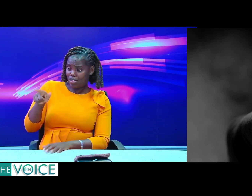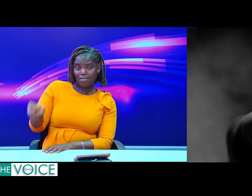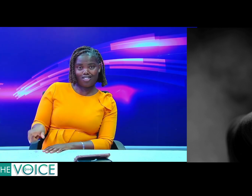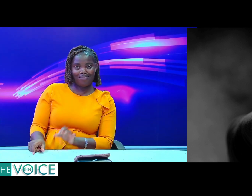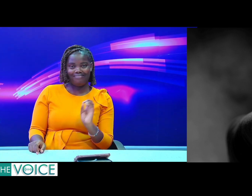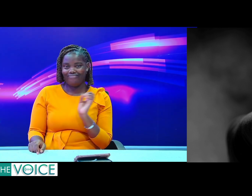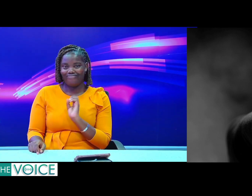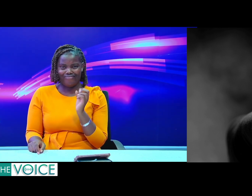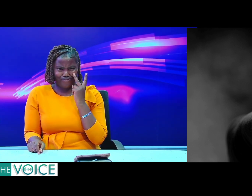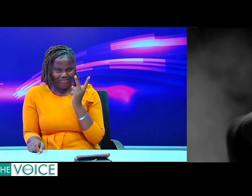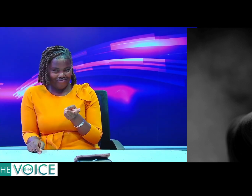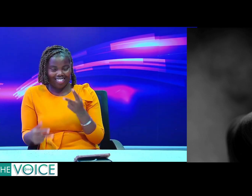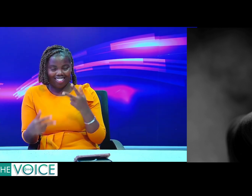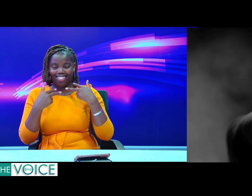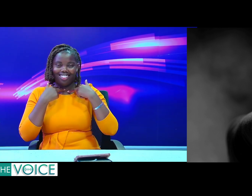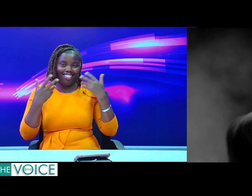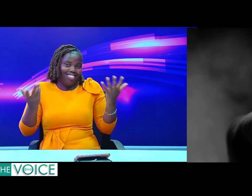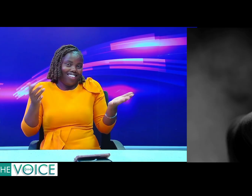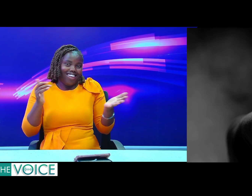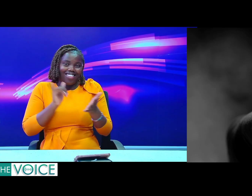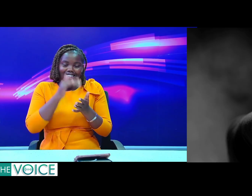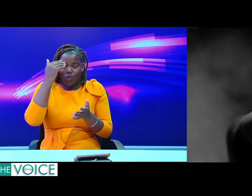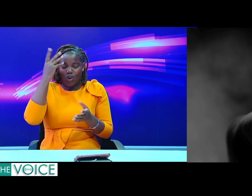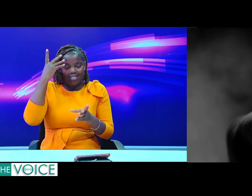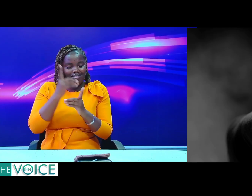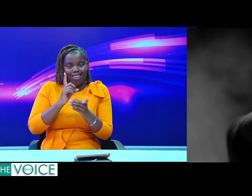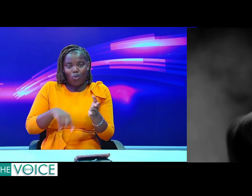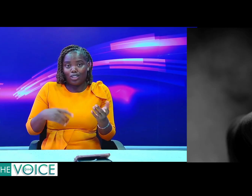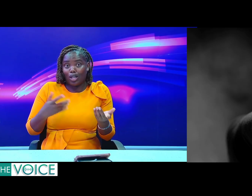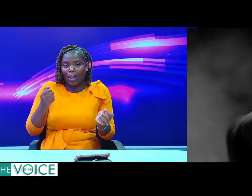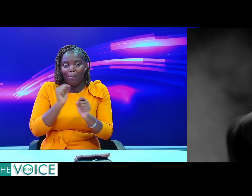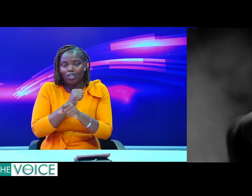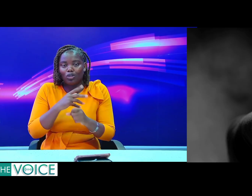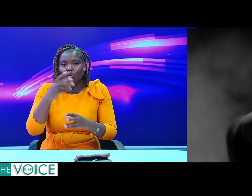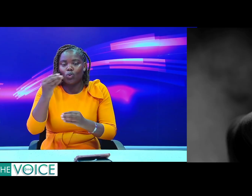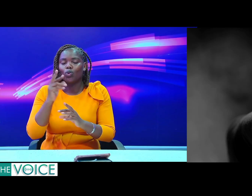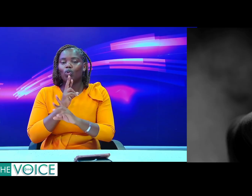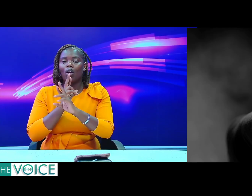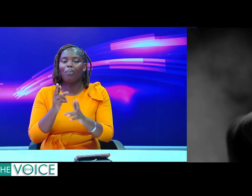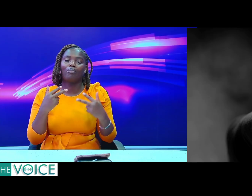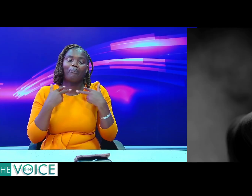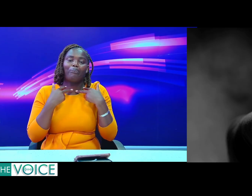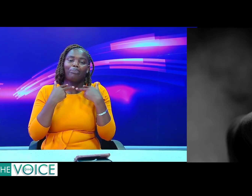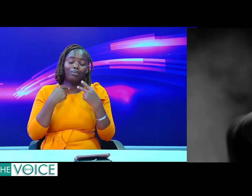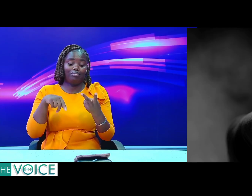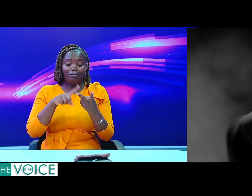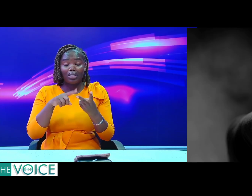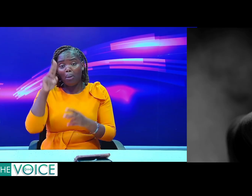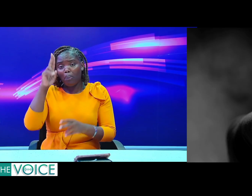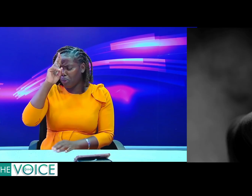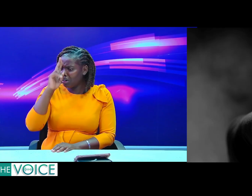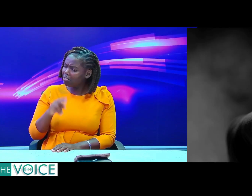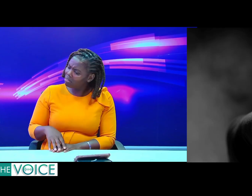reports, goes back to the same house that they experienced that violence in. So that also makes it hard for them to